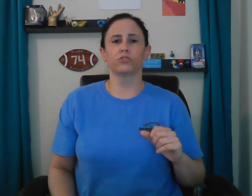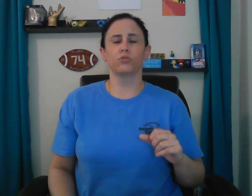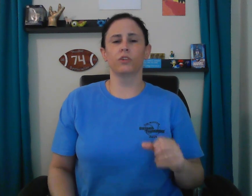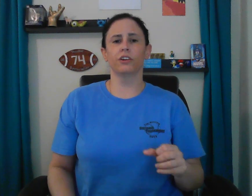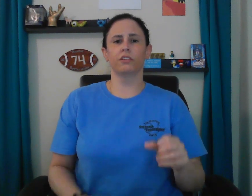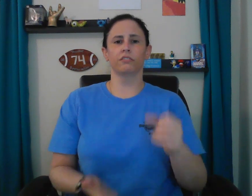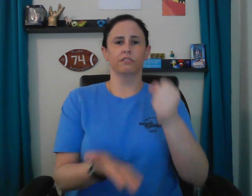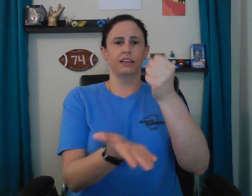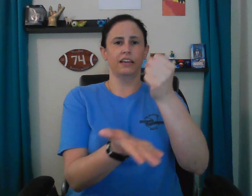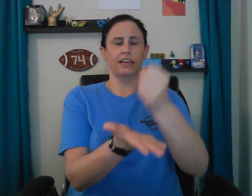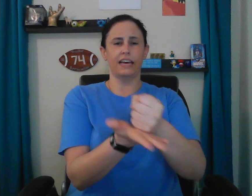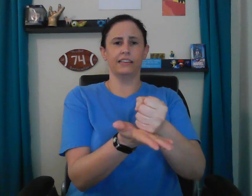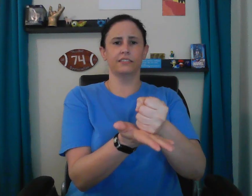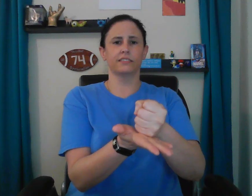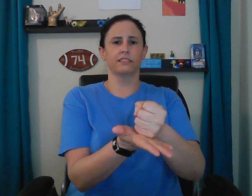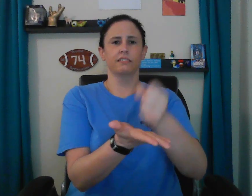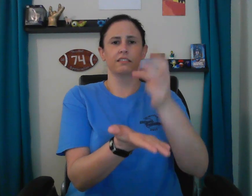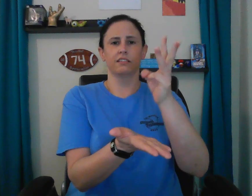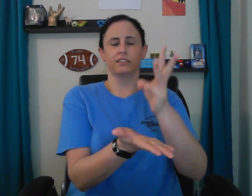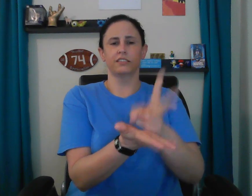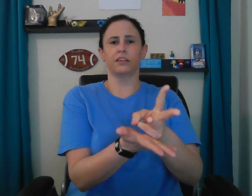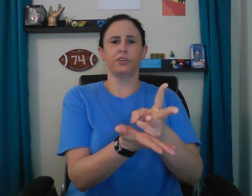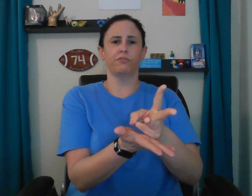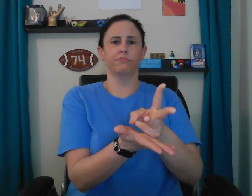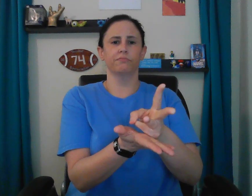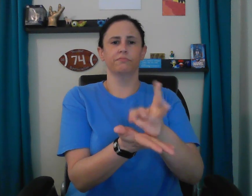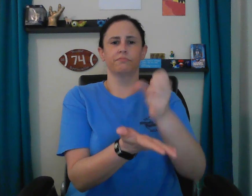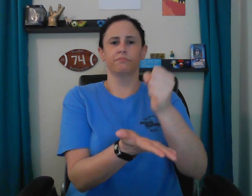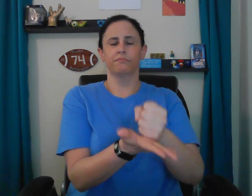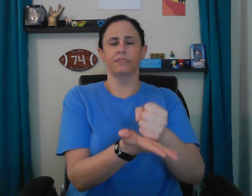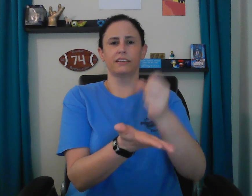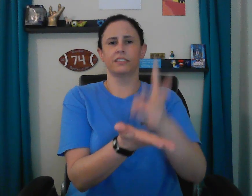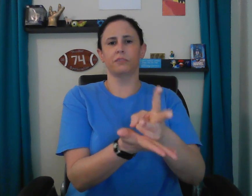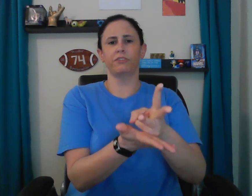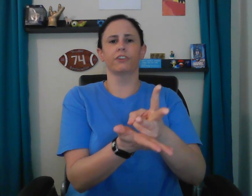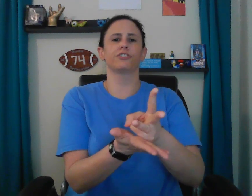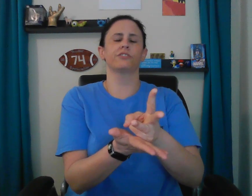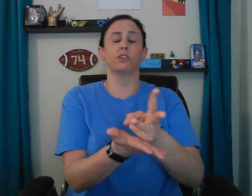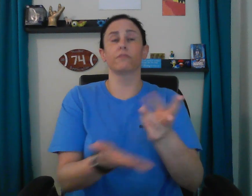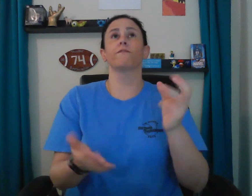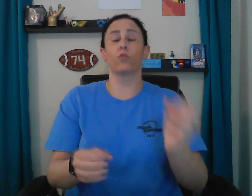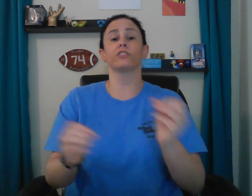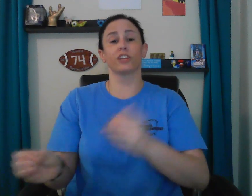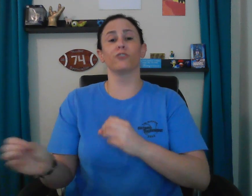Social work, S, W. SW for social